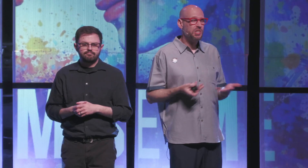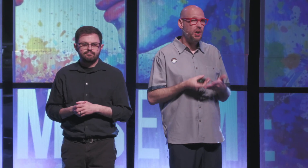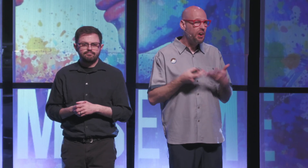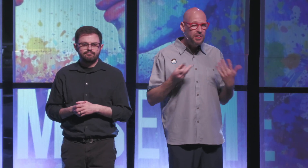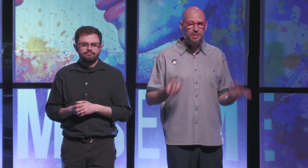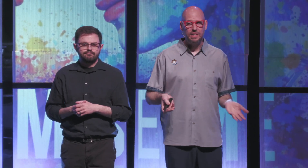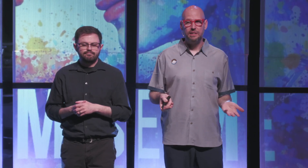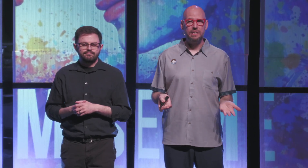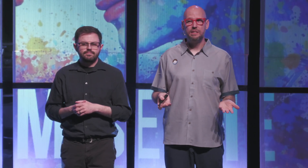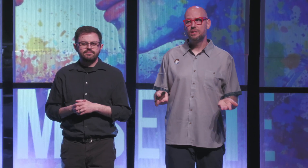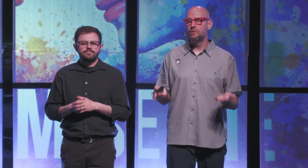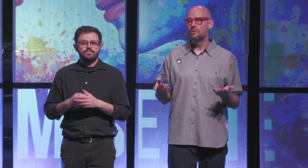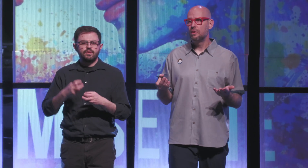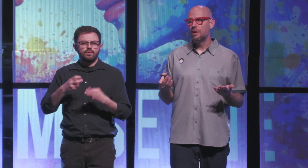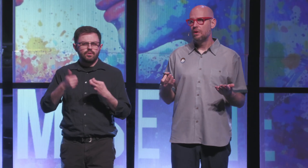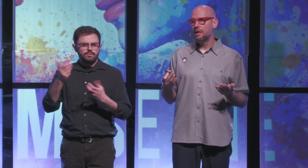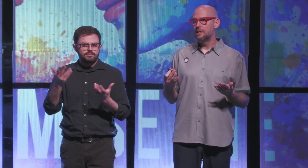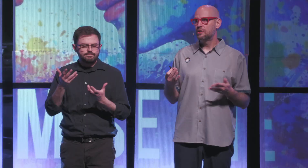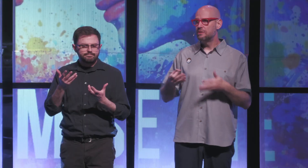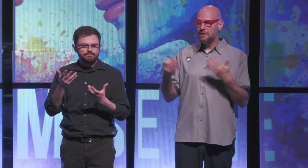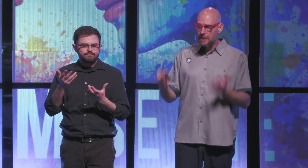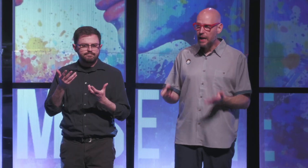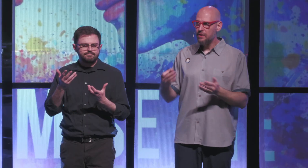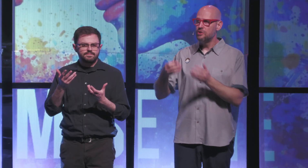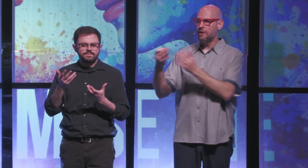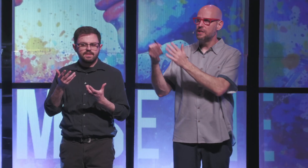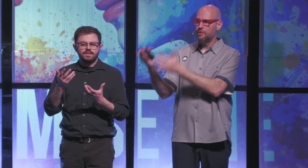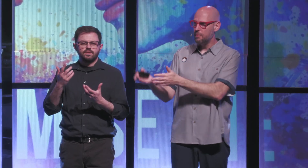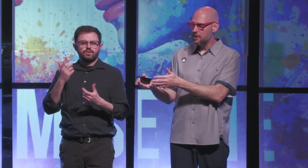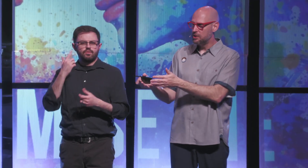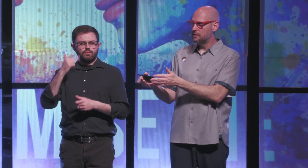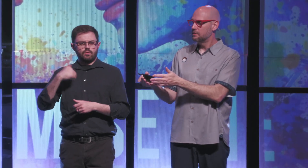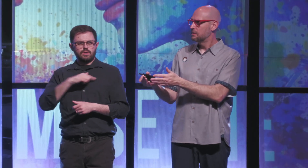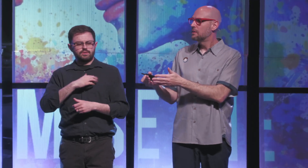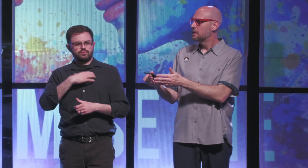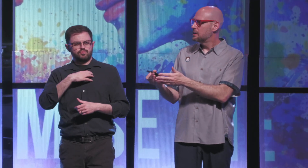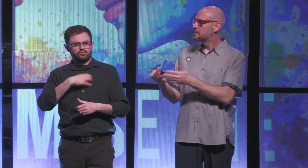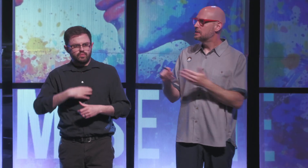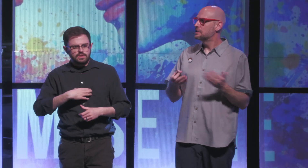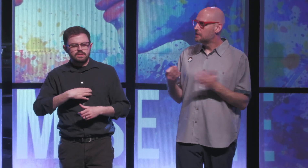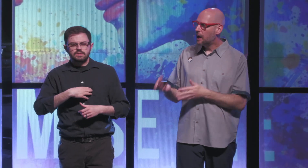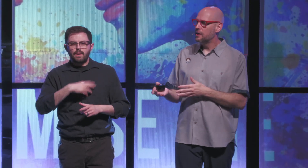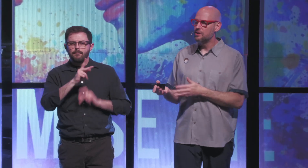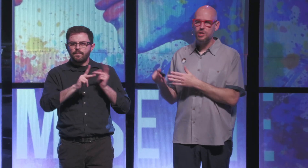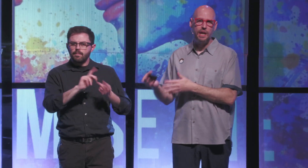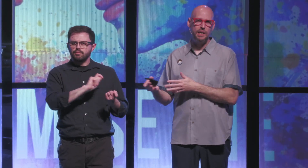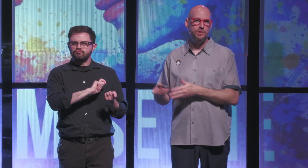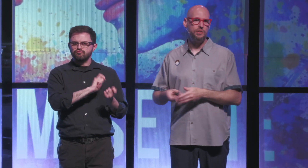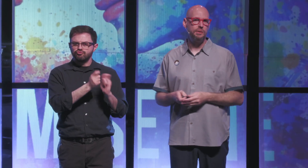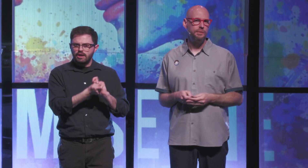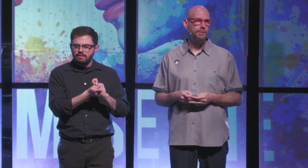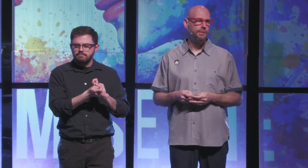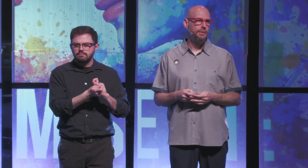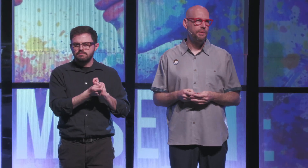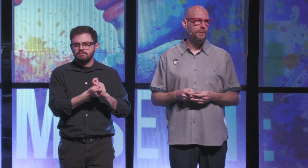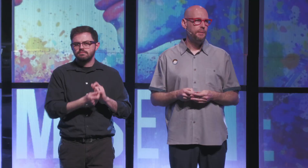The much harder thing is to desire transformation, is to desire